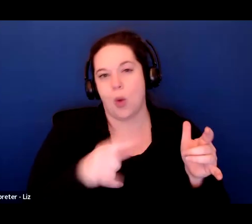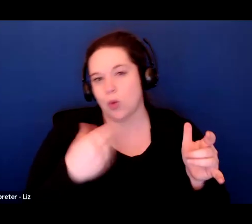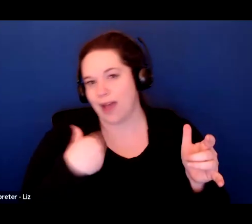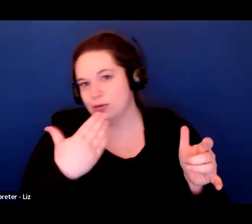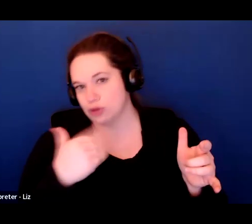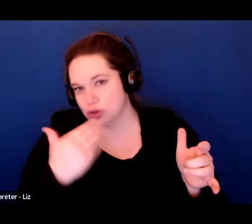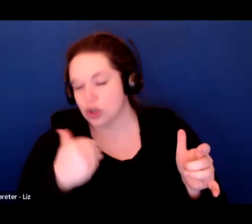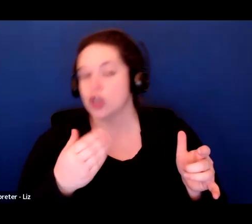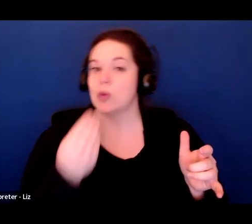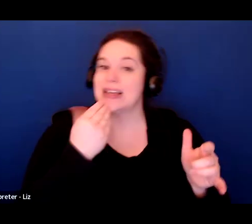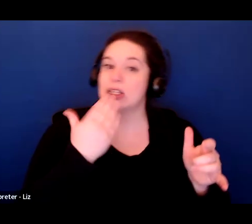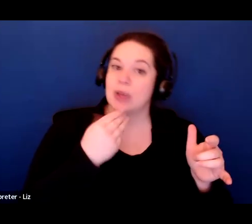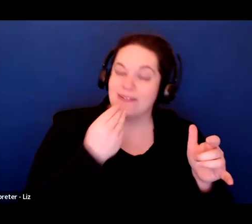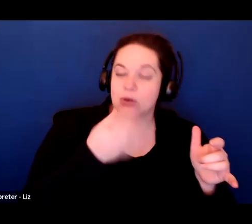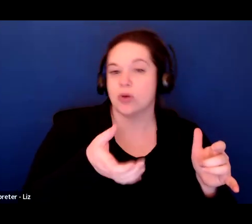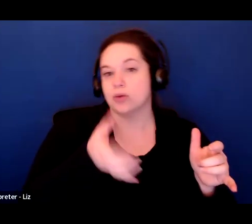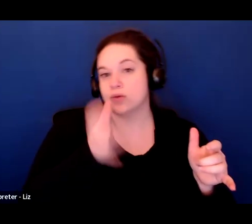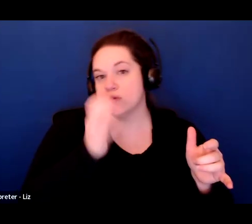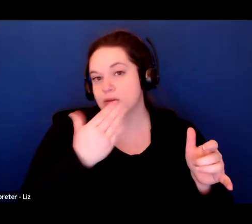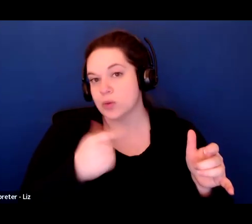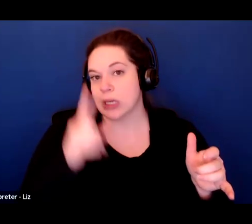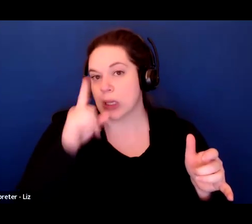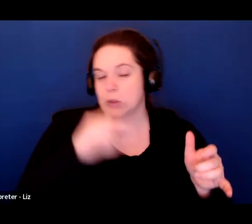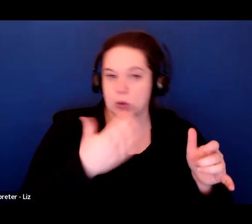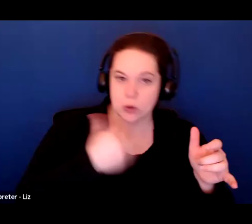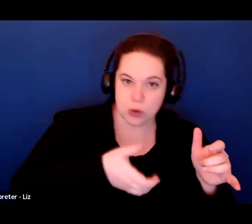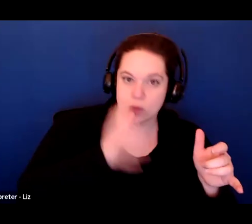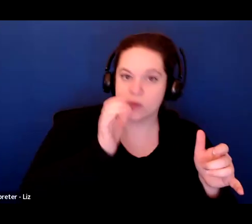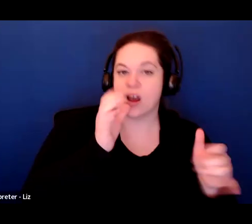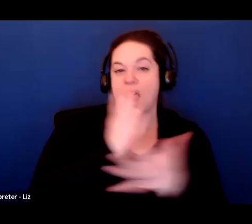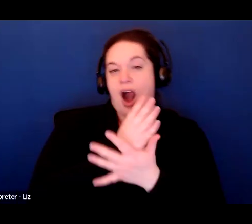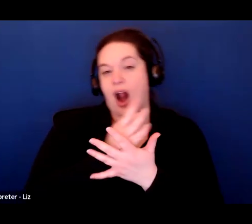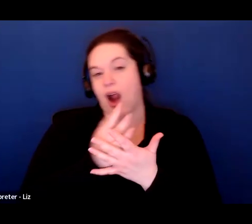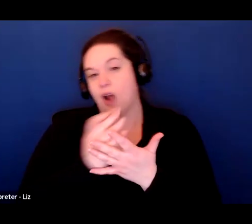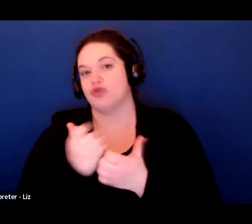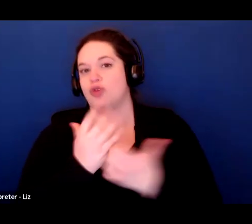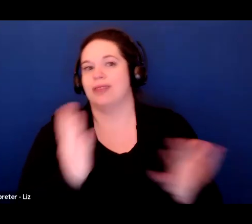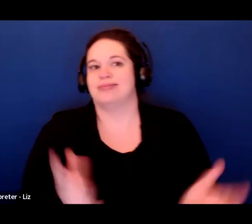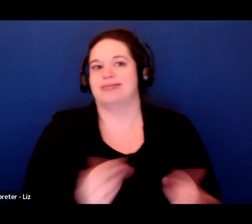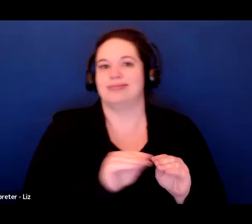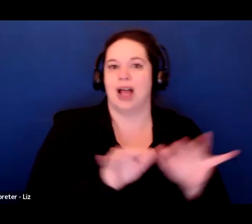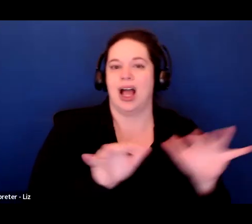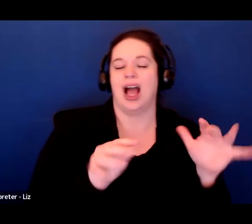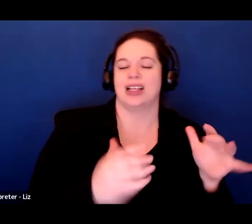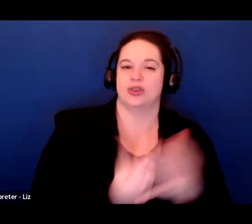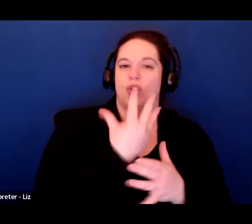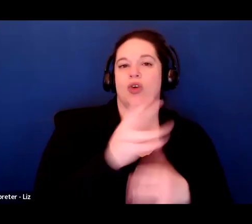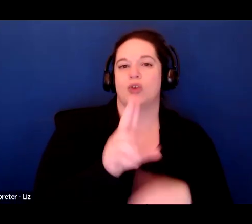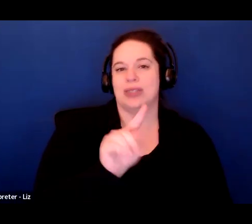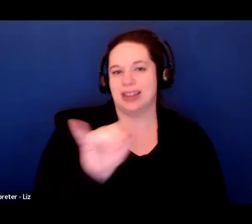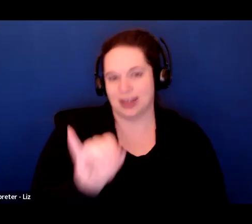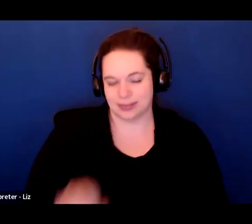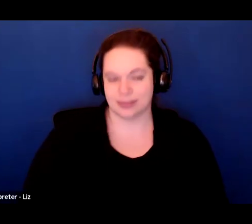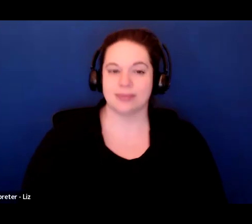the more artificially sweet sugared drinks, all those things are going to help perpetuate urinary tract